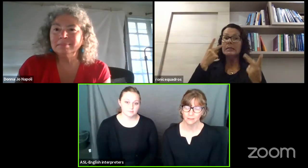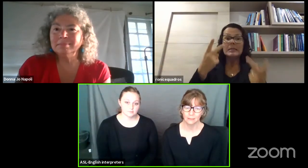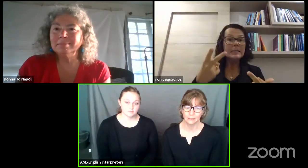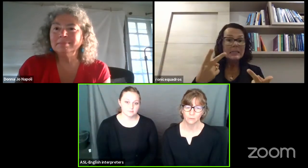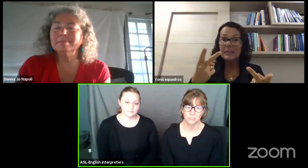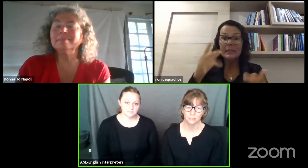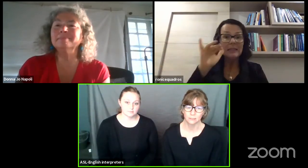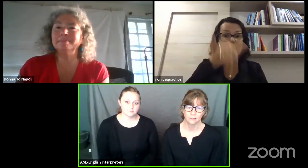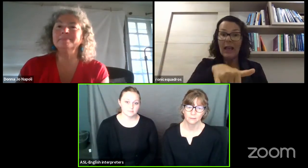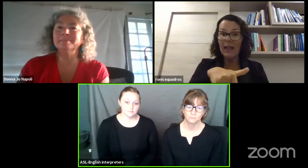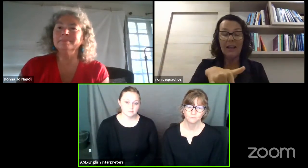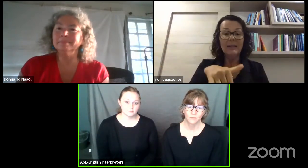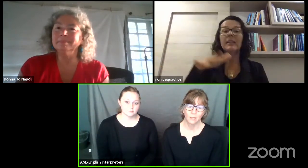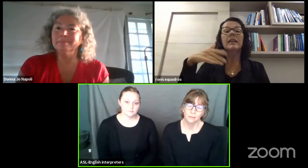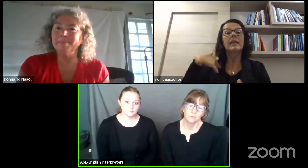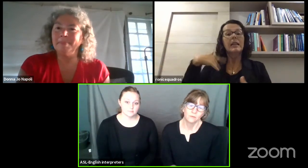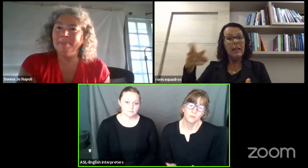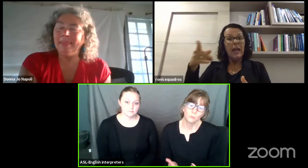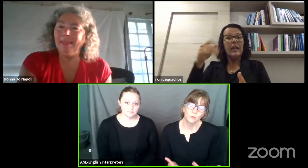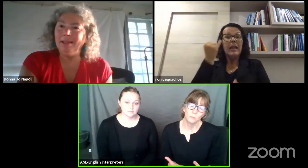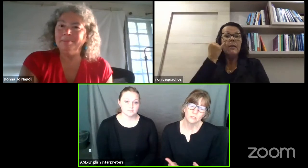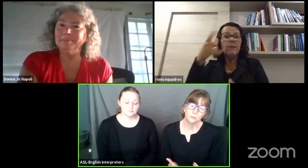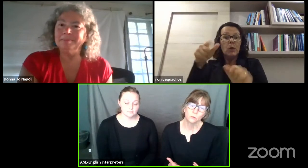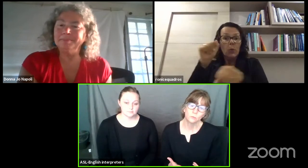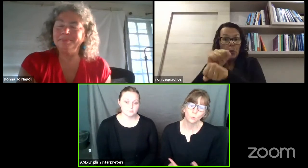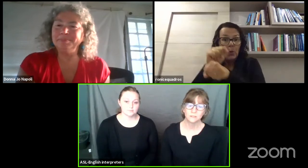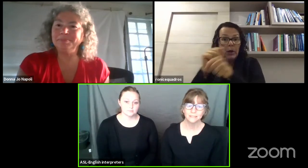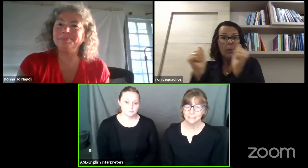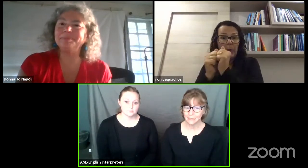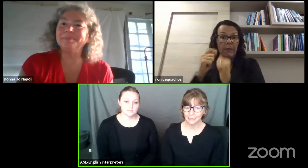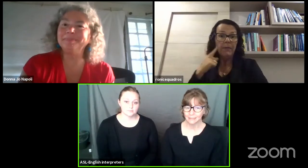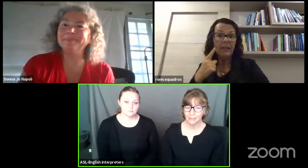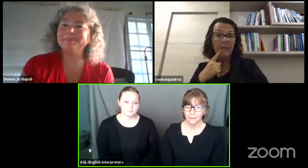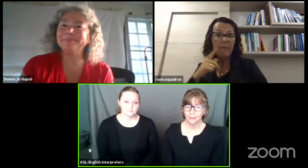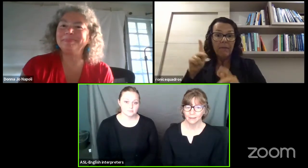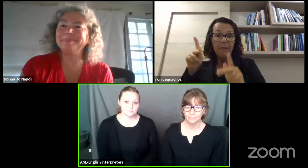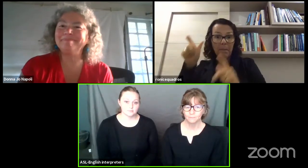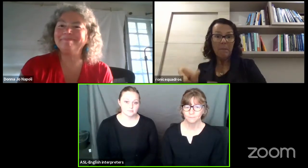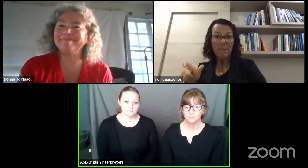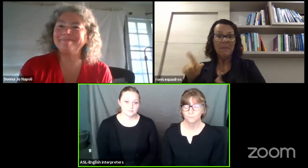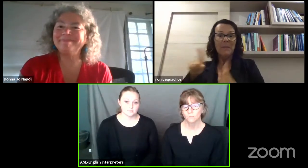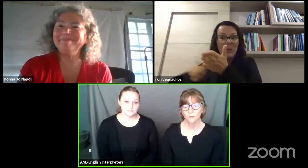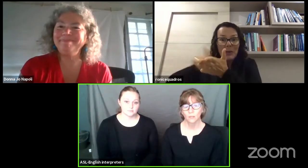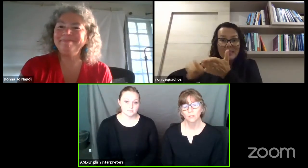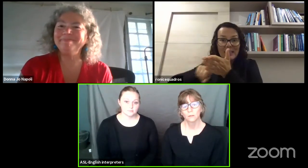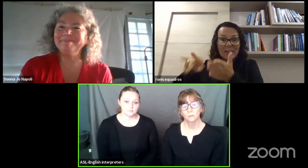see sign languages. And some people still don't see that.